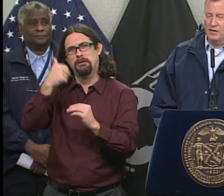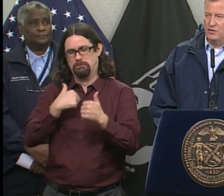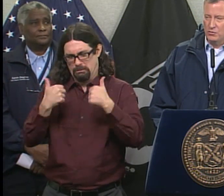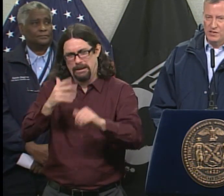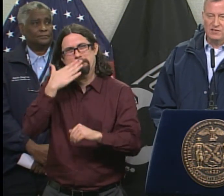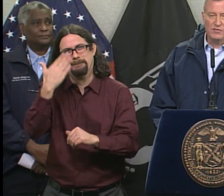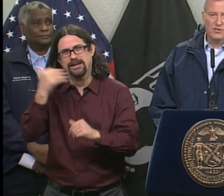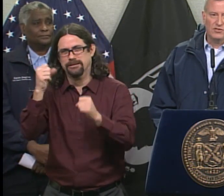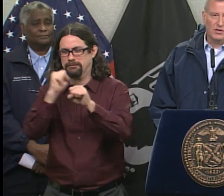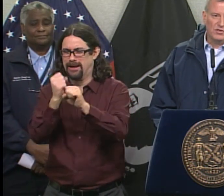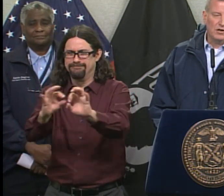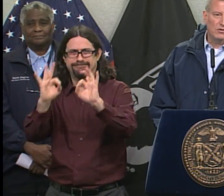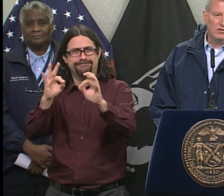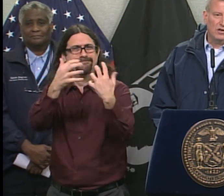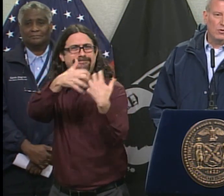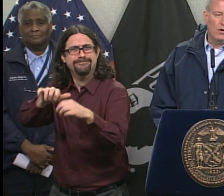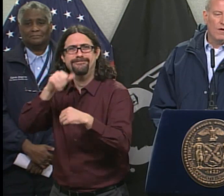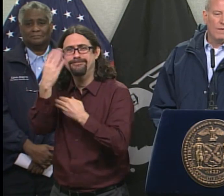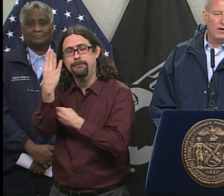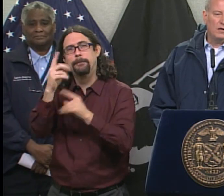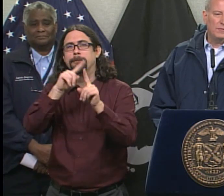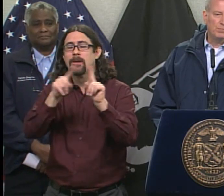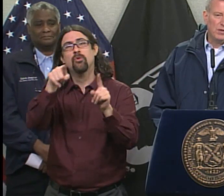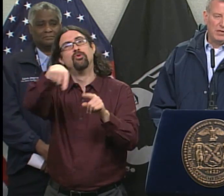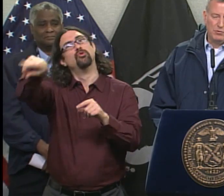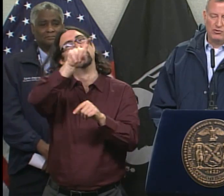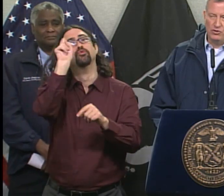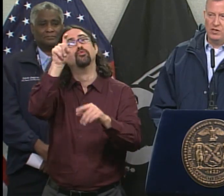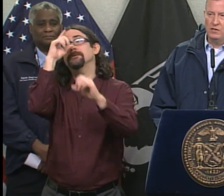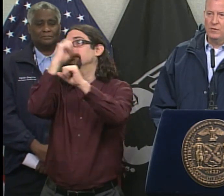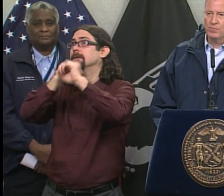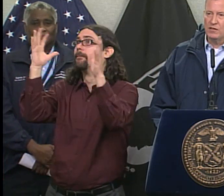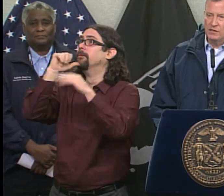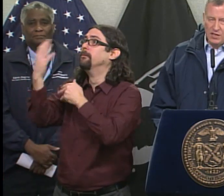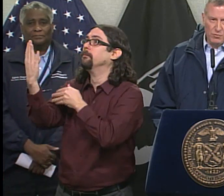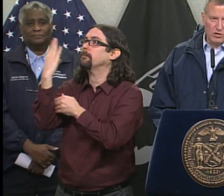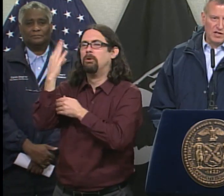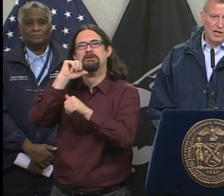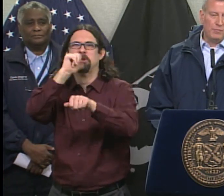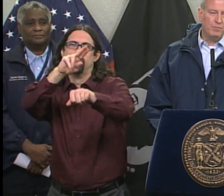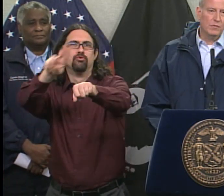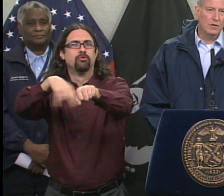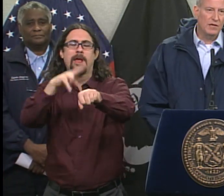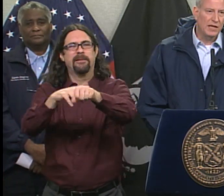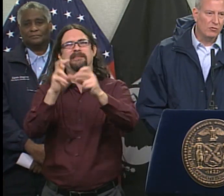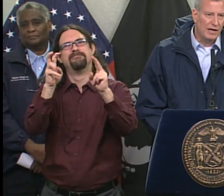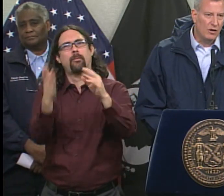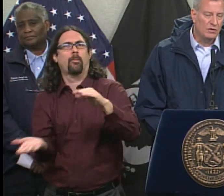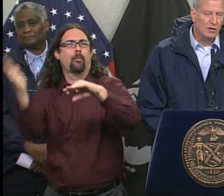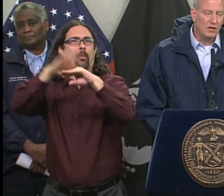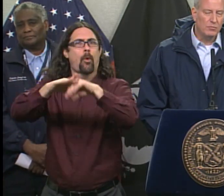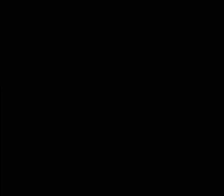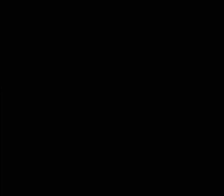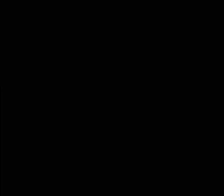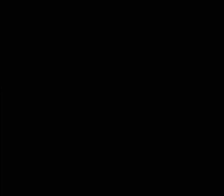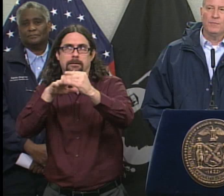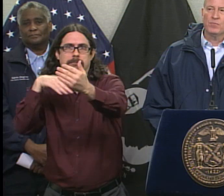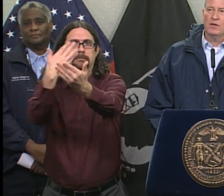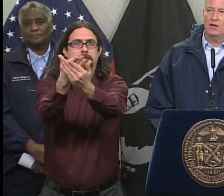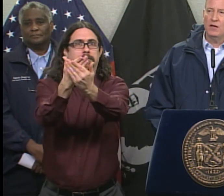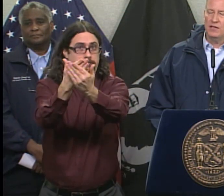by 27 inches of snow. So people should leave more time getting around on